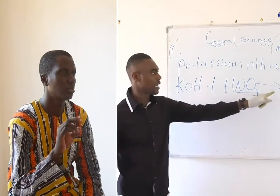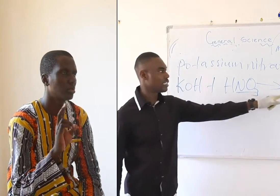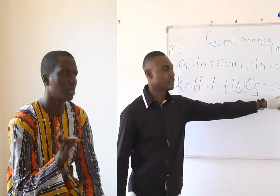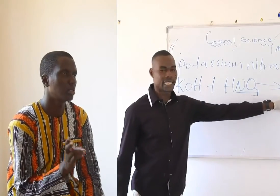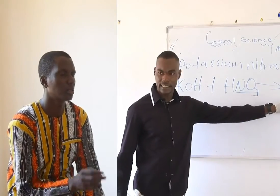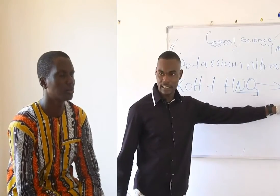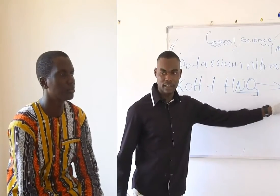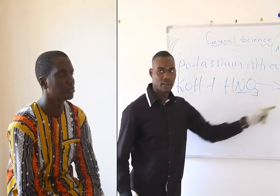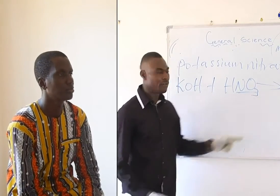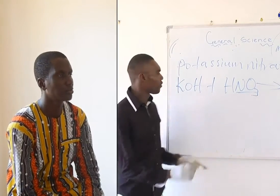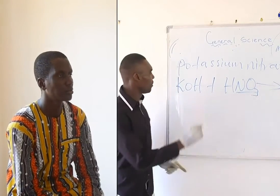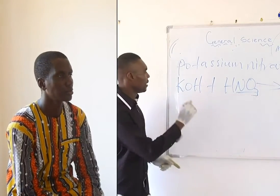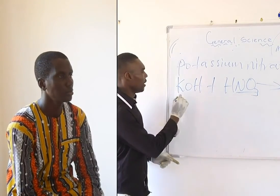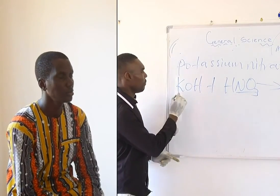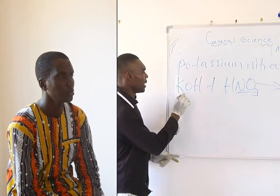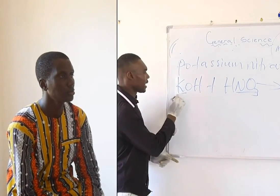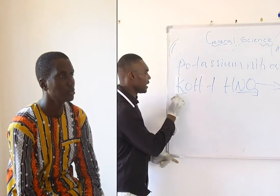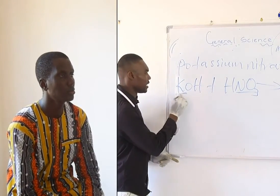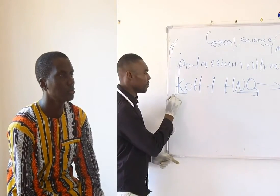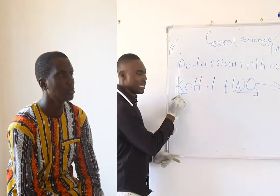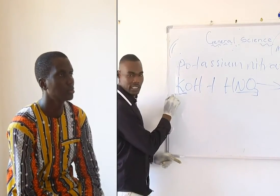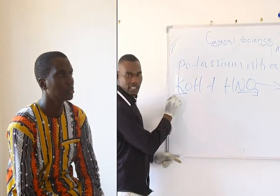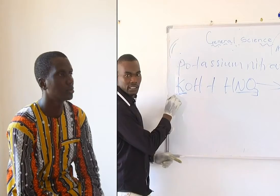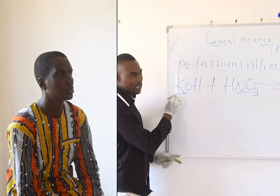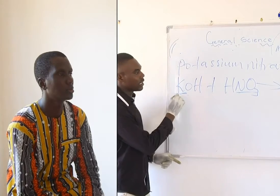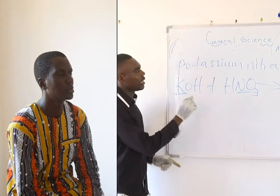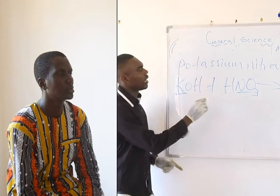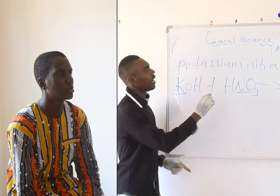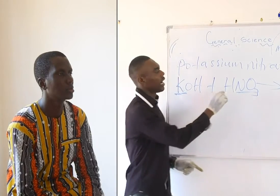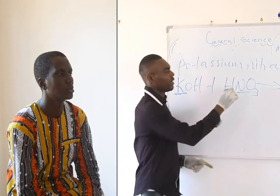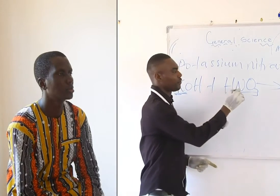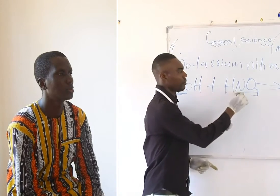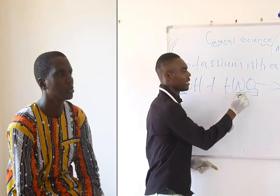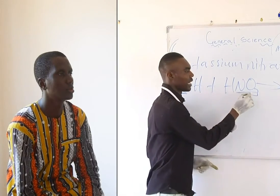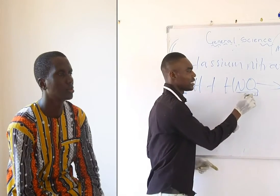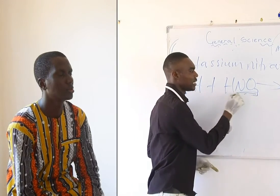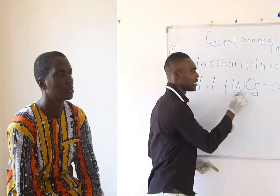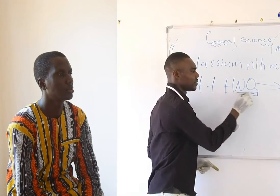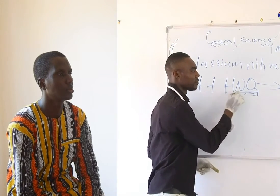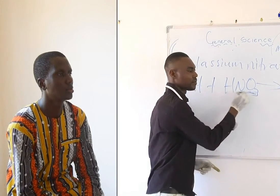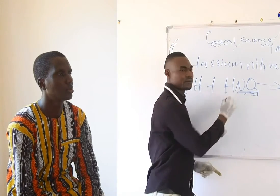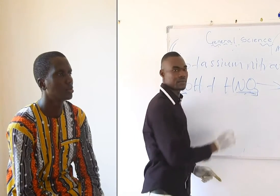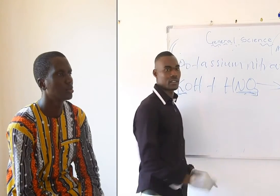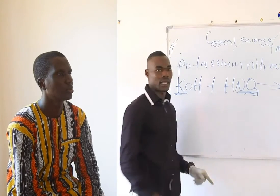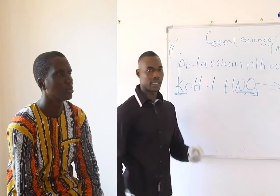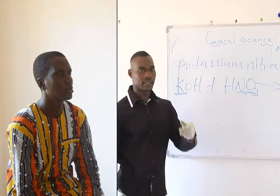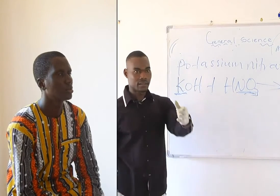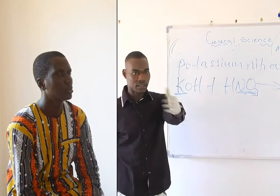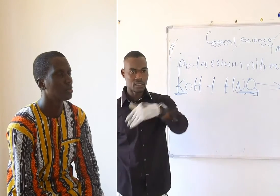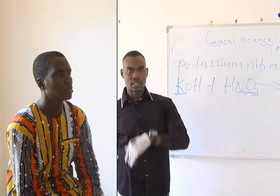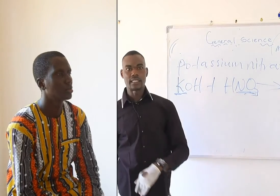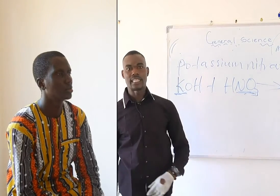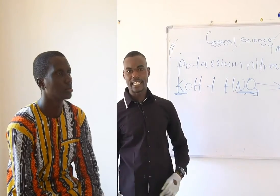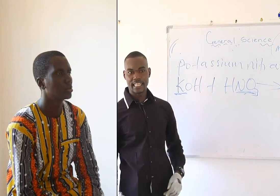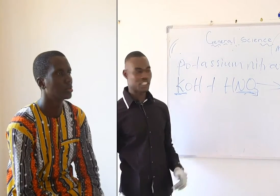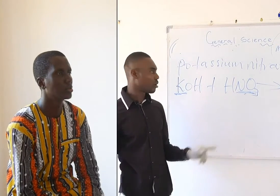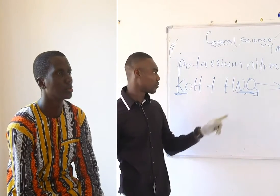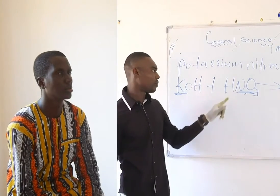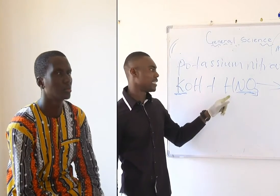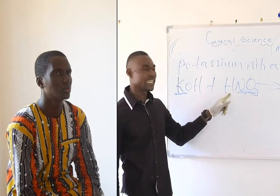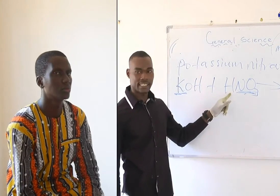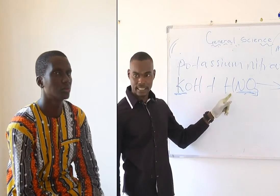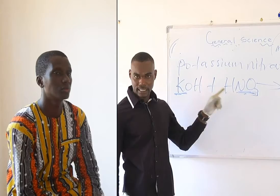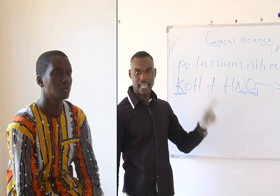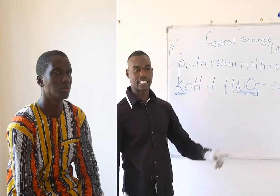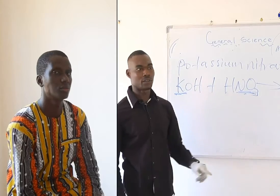name potassium nitrate from the metal in the base and from the acid. Right. Now, the nitrate is comes